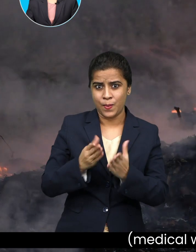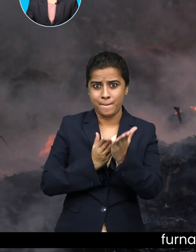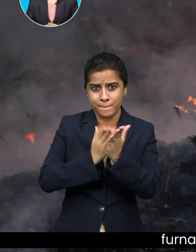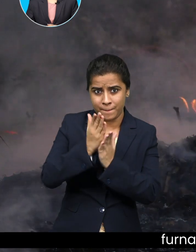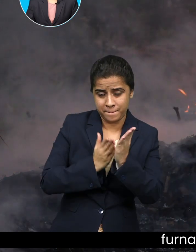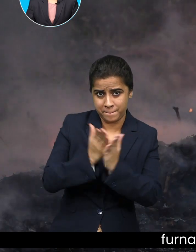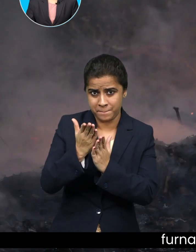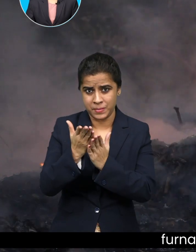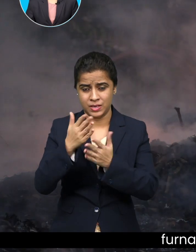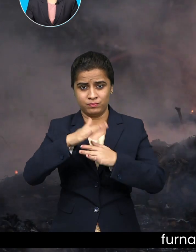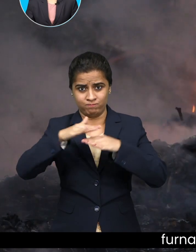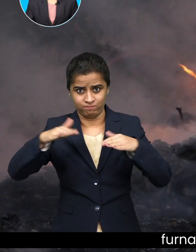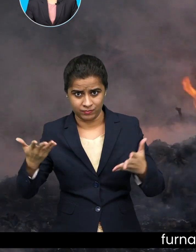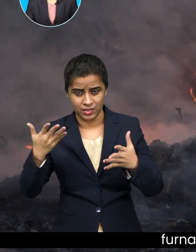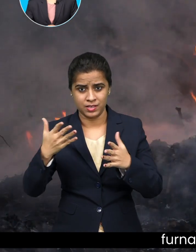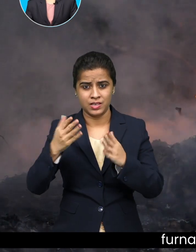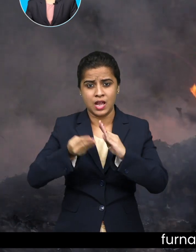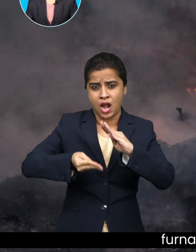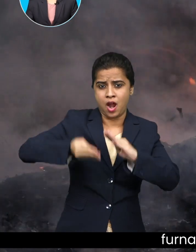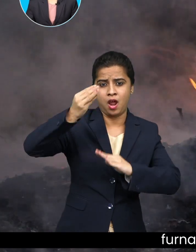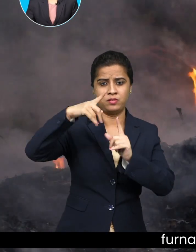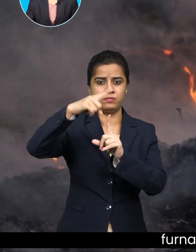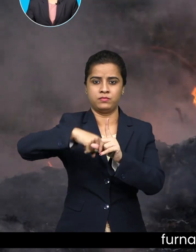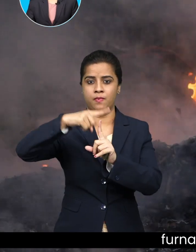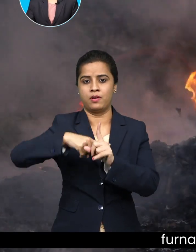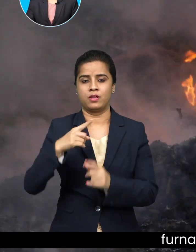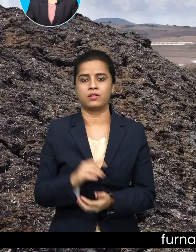constructed furnaces at high temperatures.